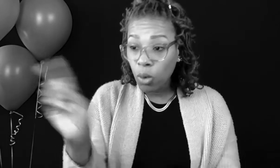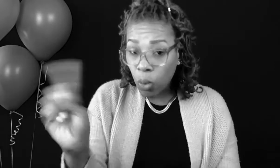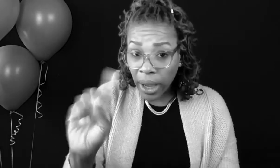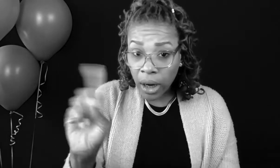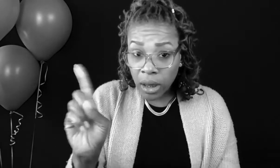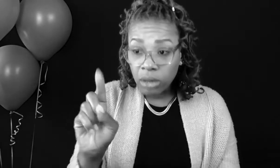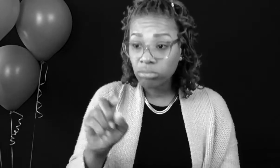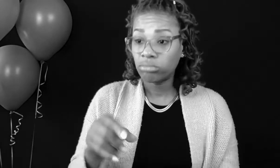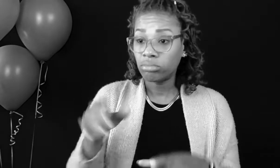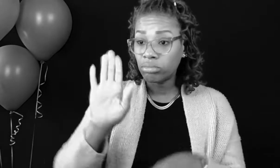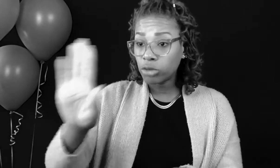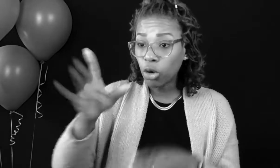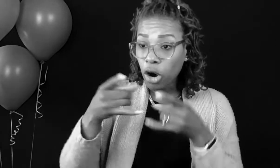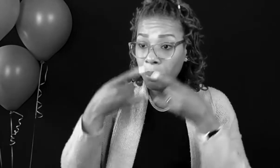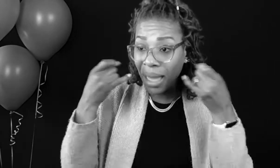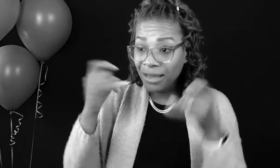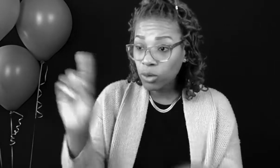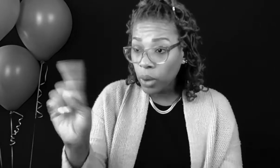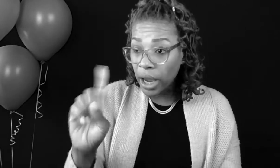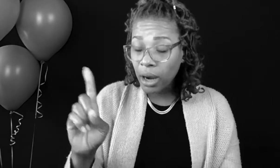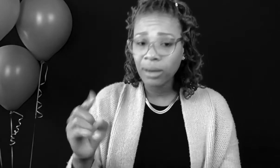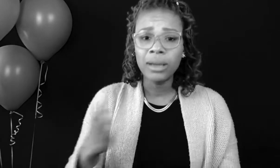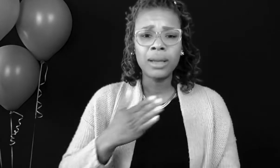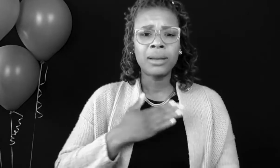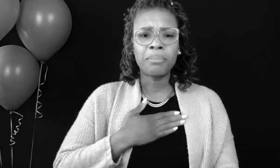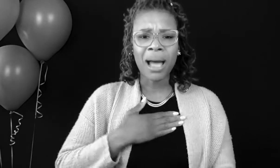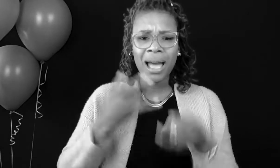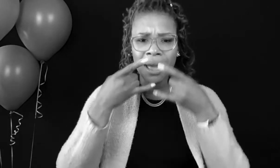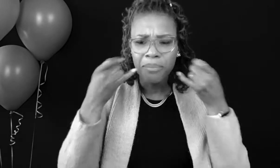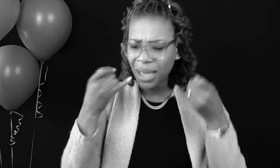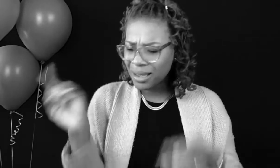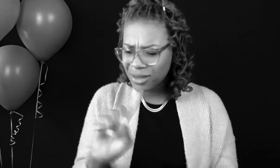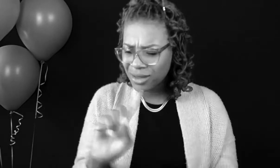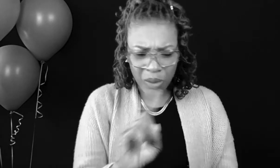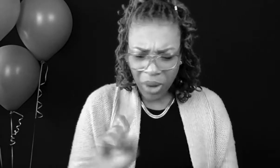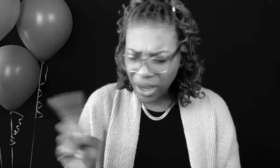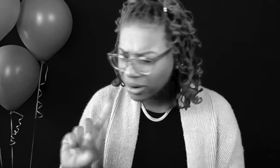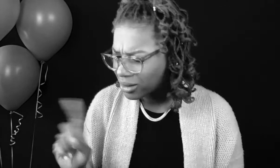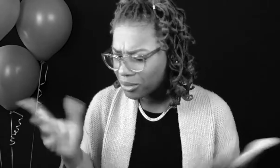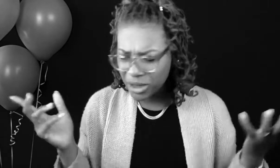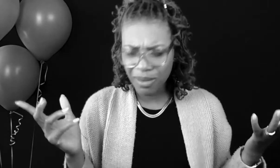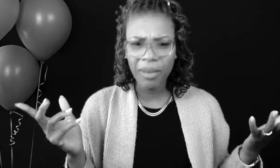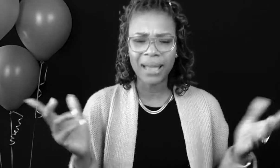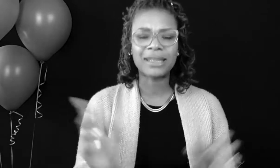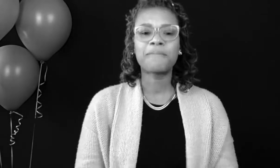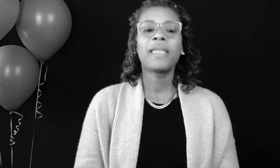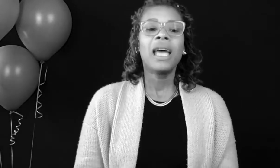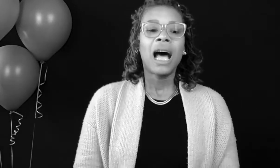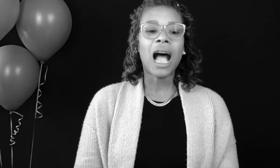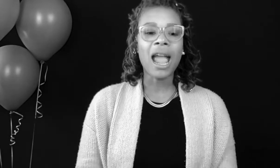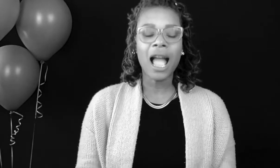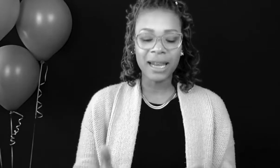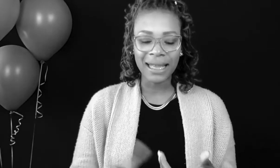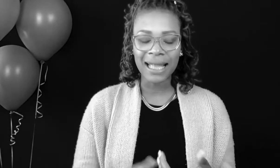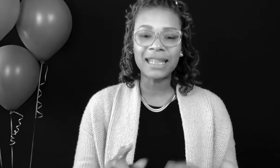where? Your mask where? My mask where? Where's my mask? All right, our next sign is going to be the